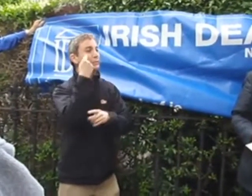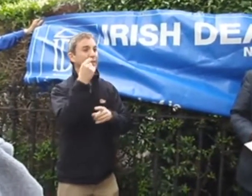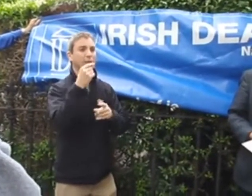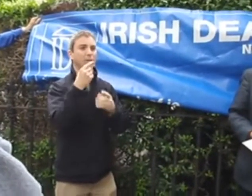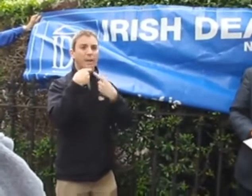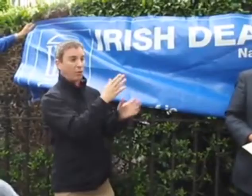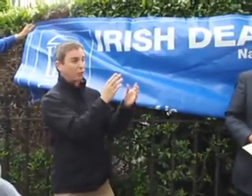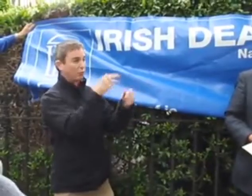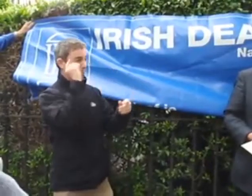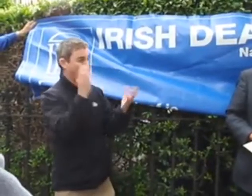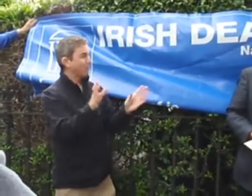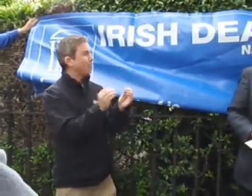Kevin.